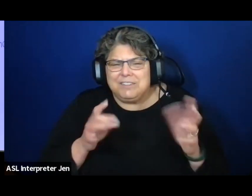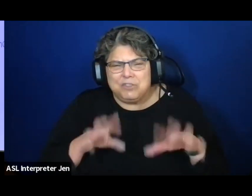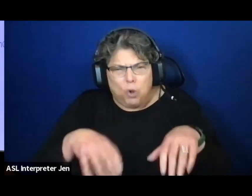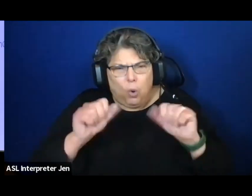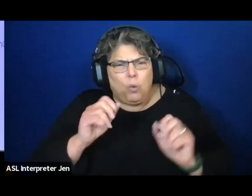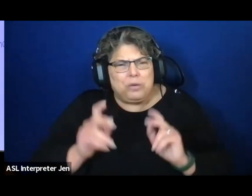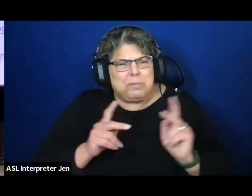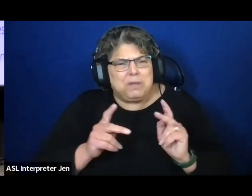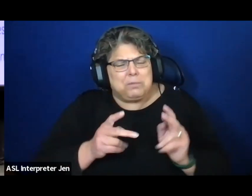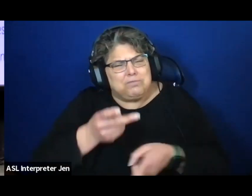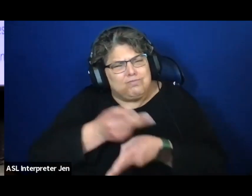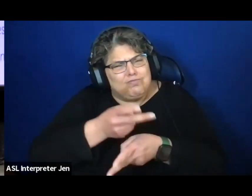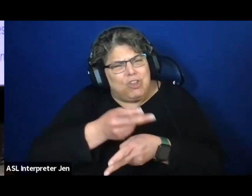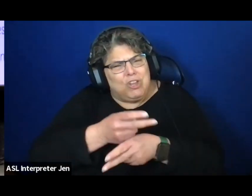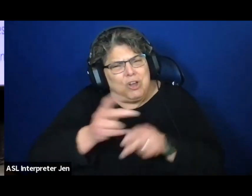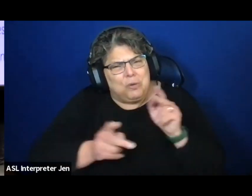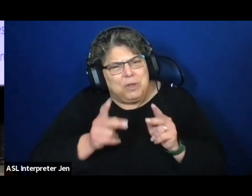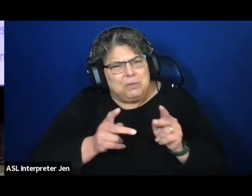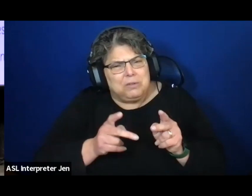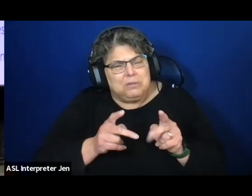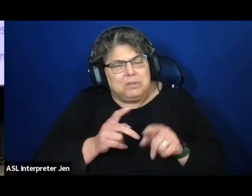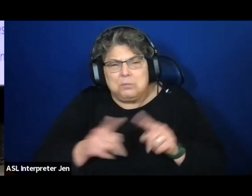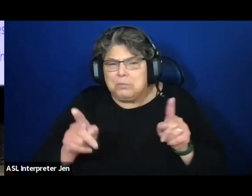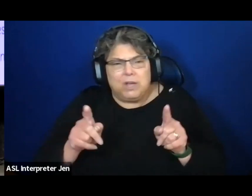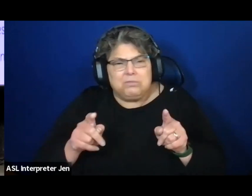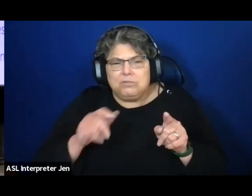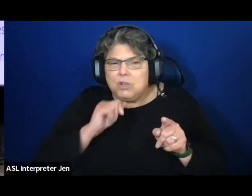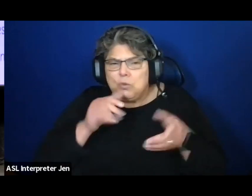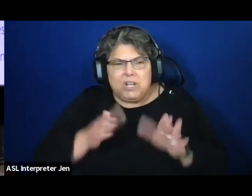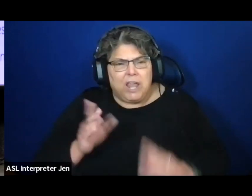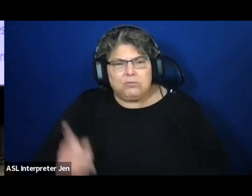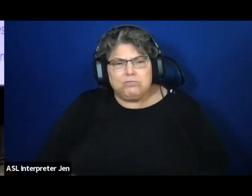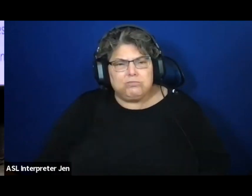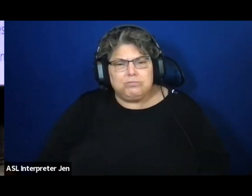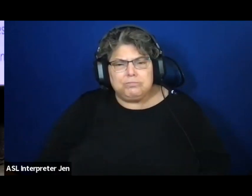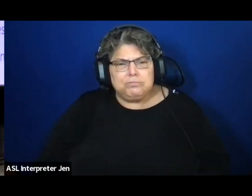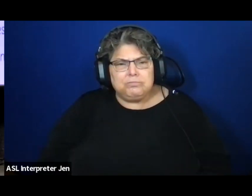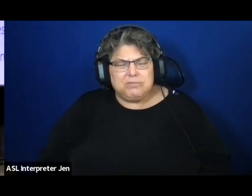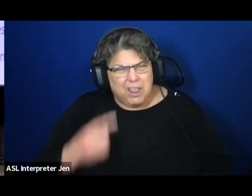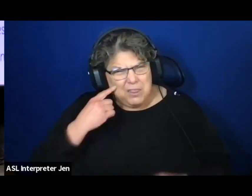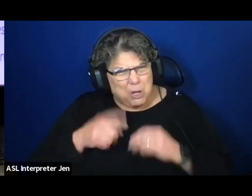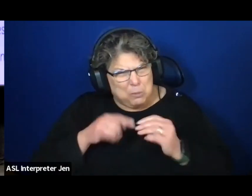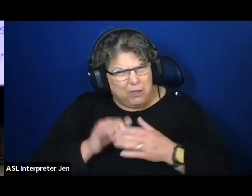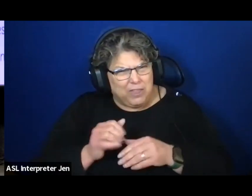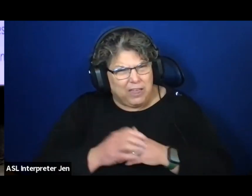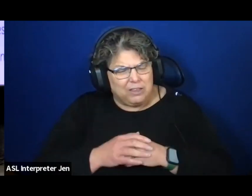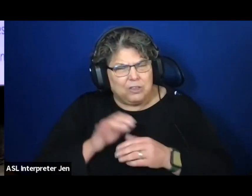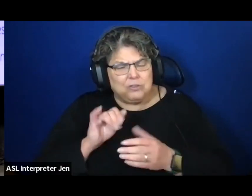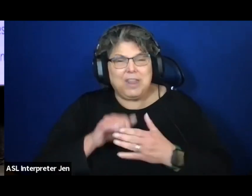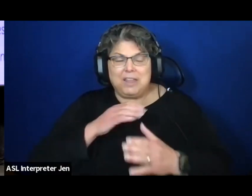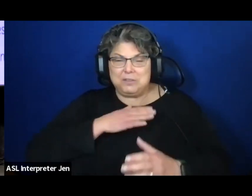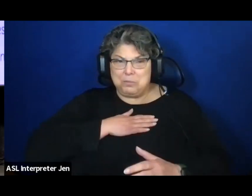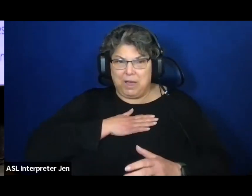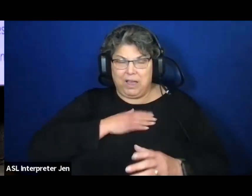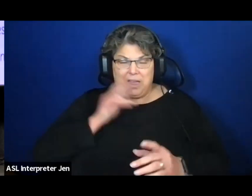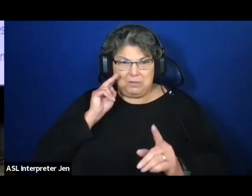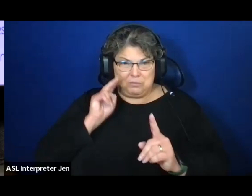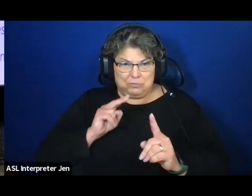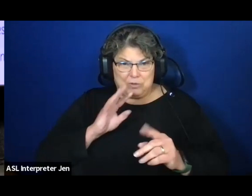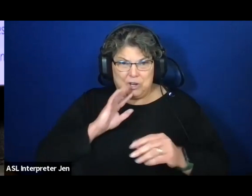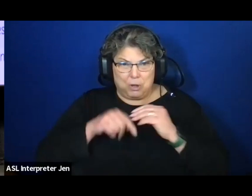and treat people right, but she was shut out. Think about that. So that's where I'm coming from when I'm approaching these